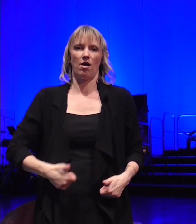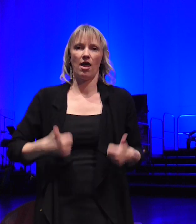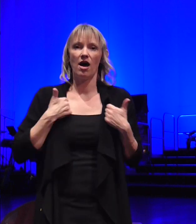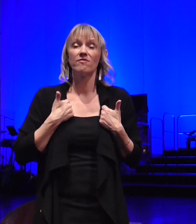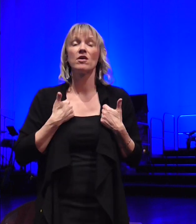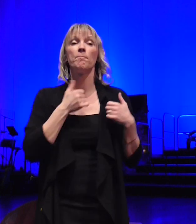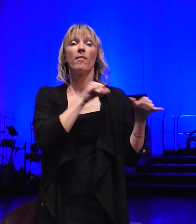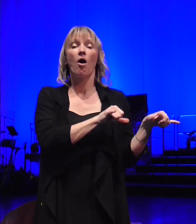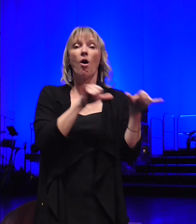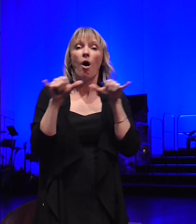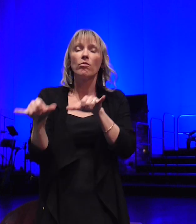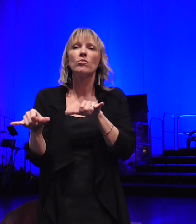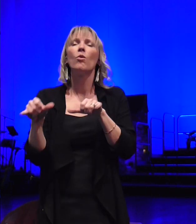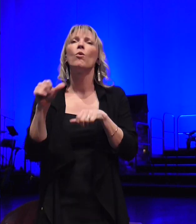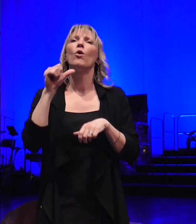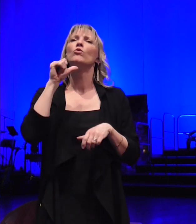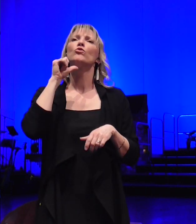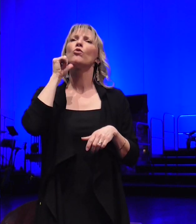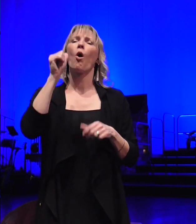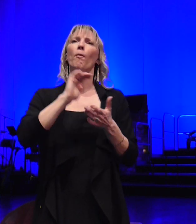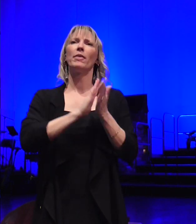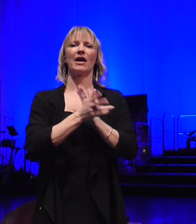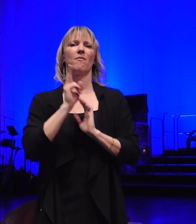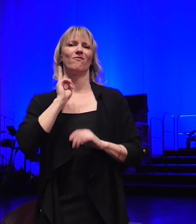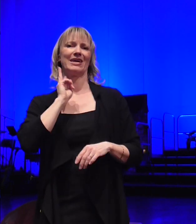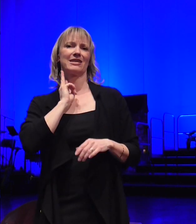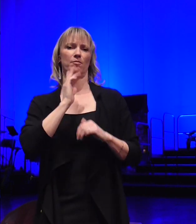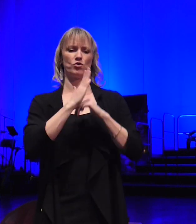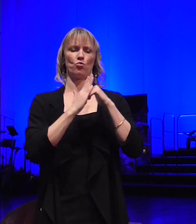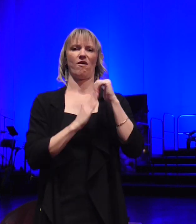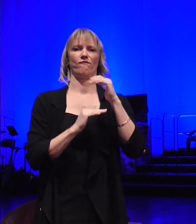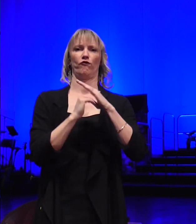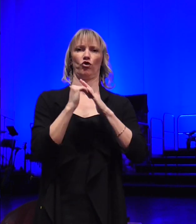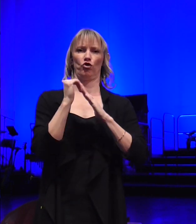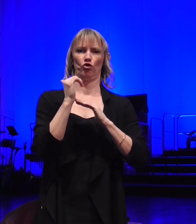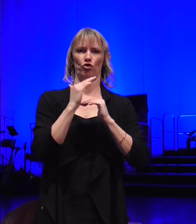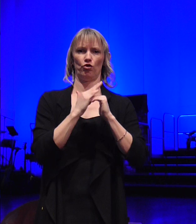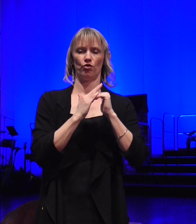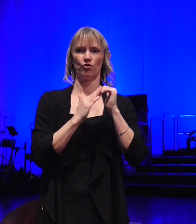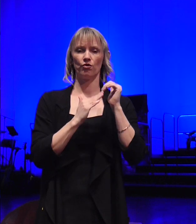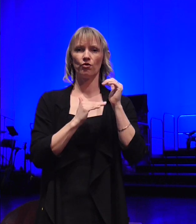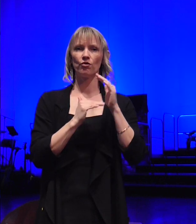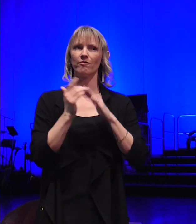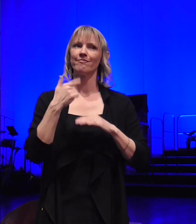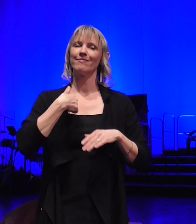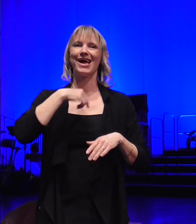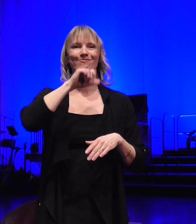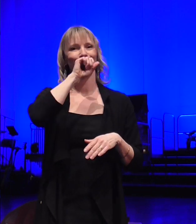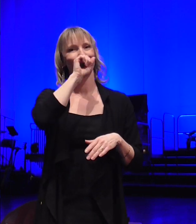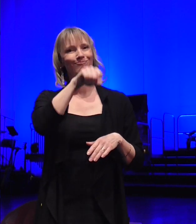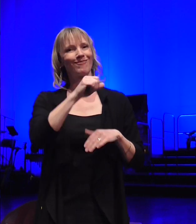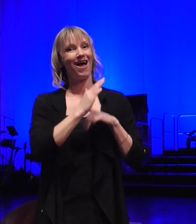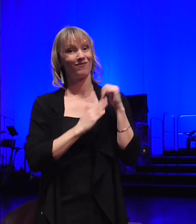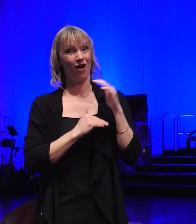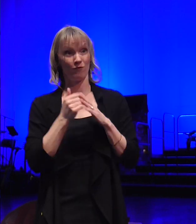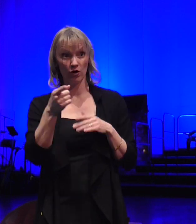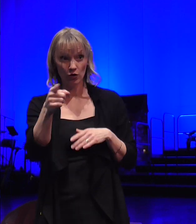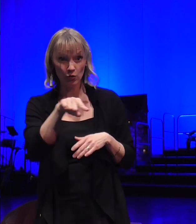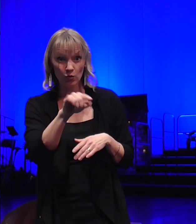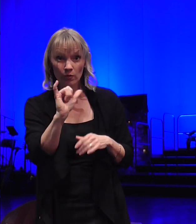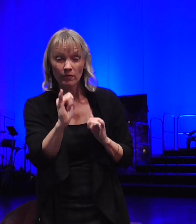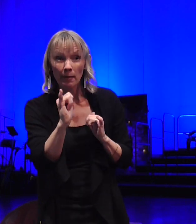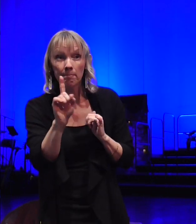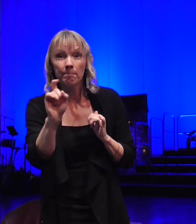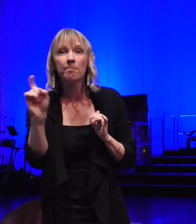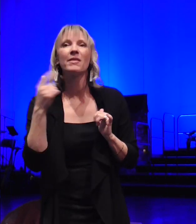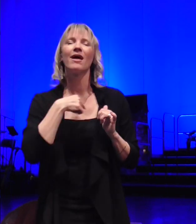But also, don't fall victim to comfort. I love being comfortable, don't you? I